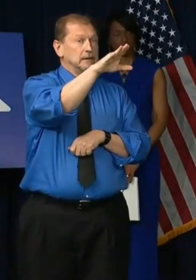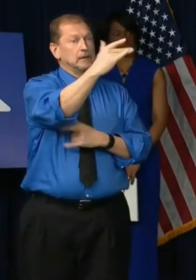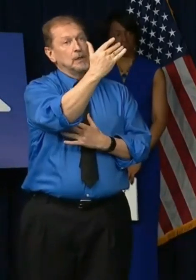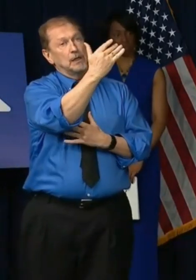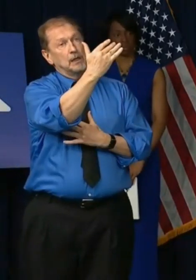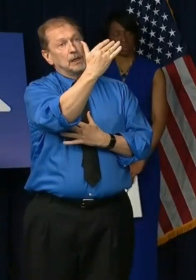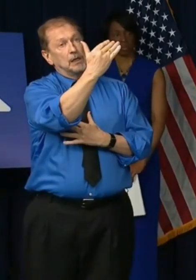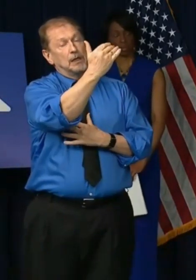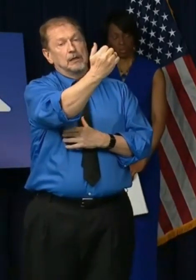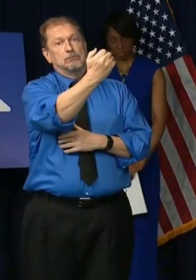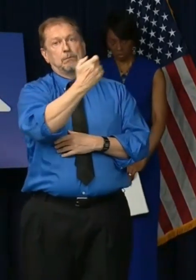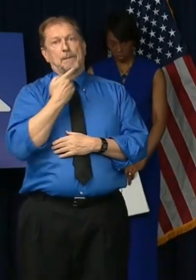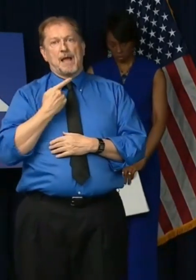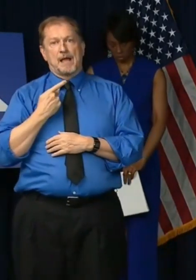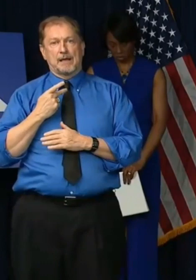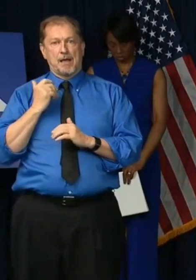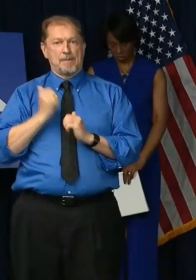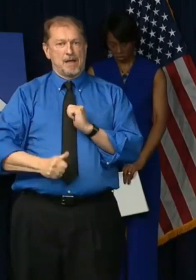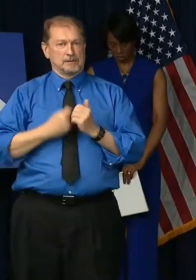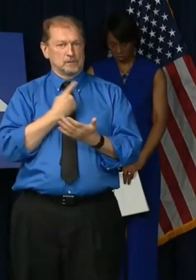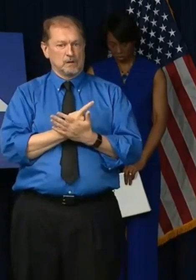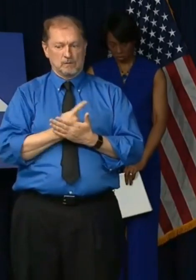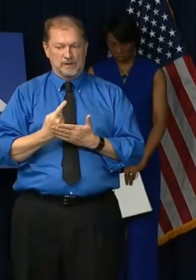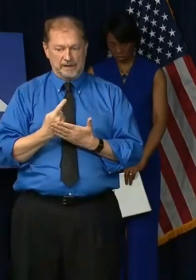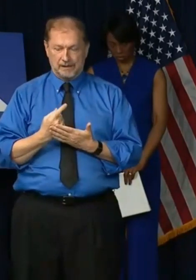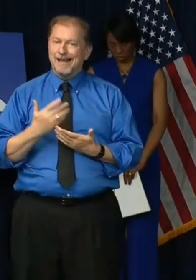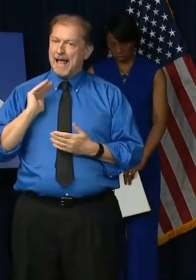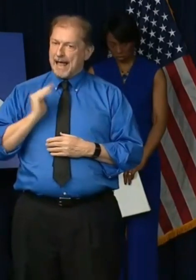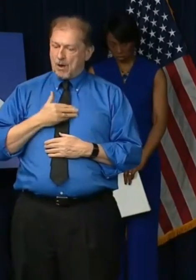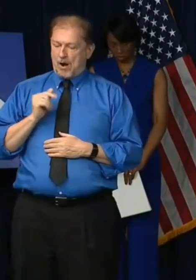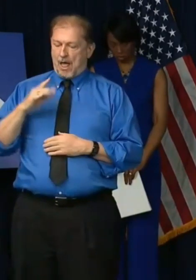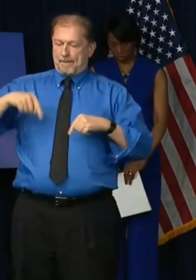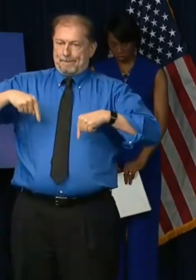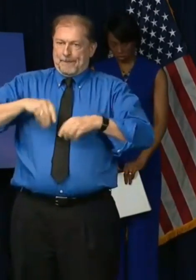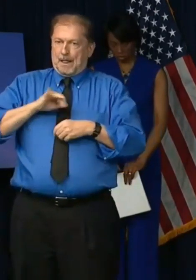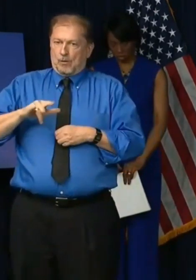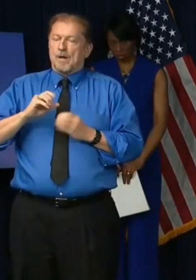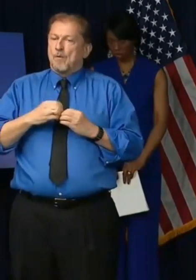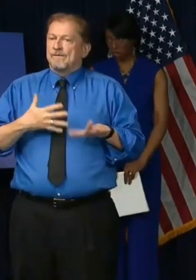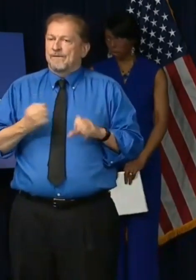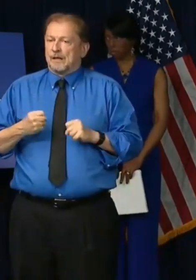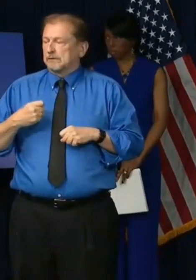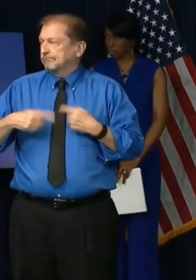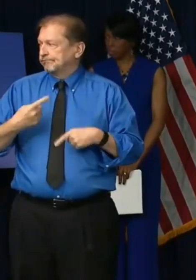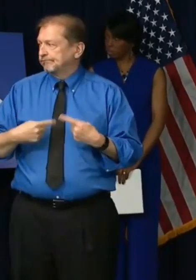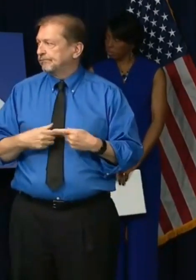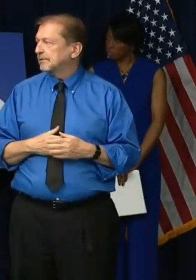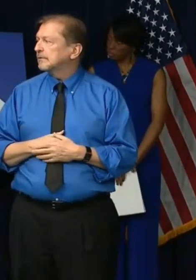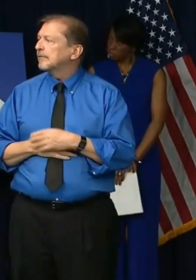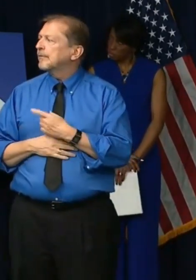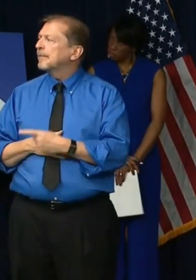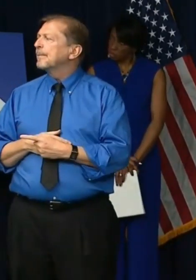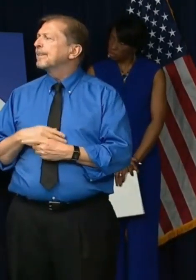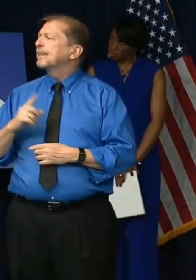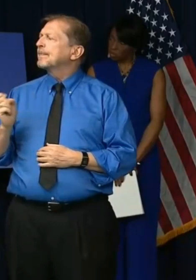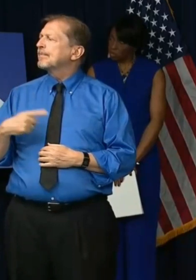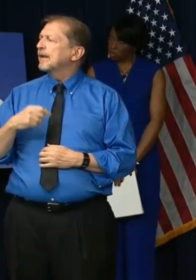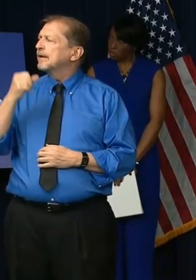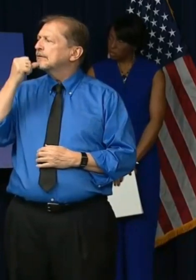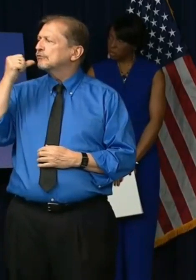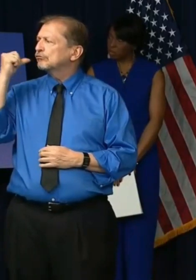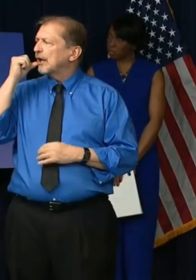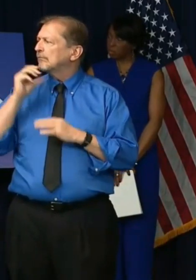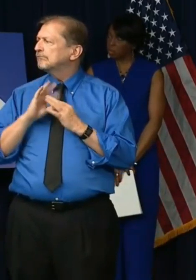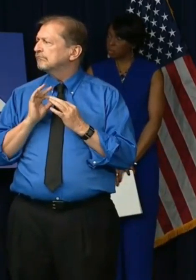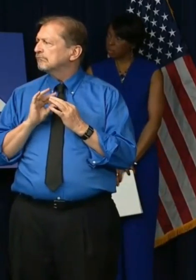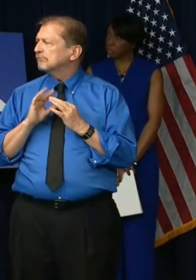those returned test results in that very long time. The second part of her question, it was said yesterday that there